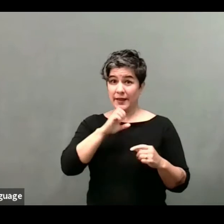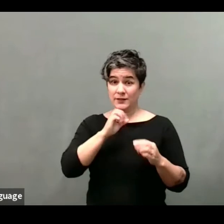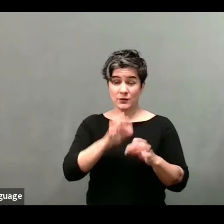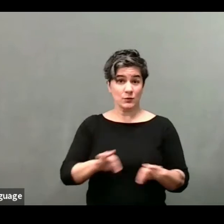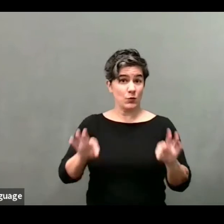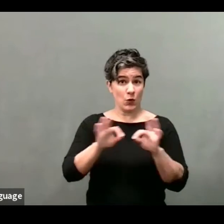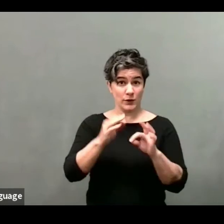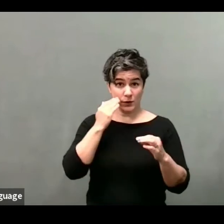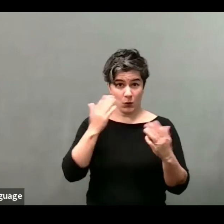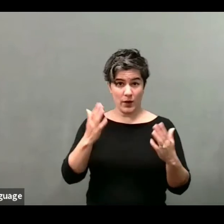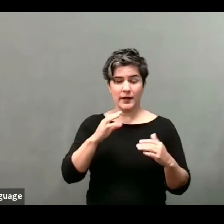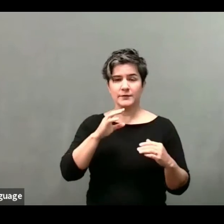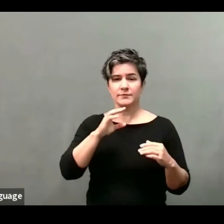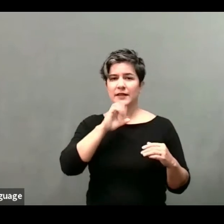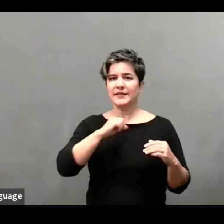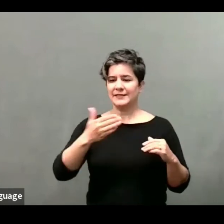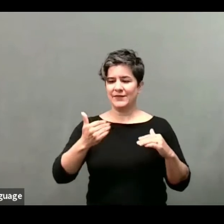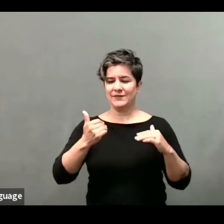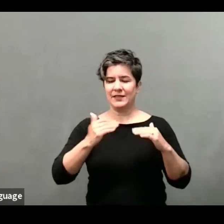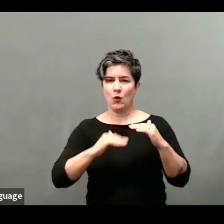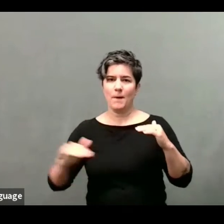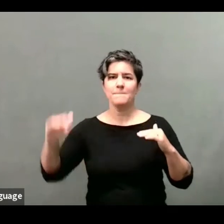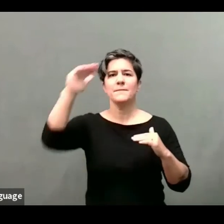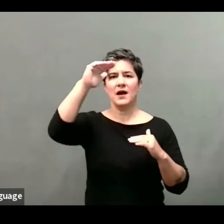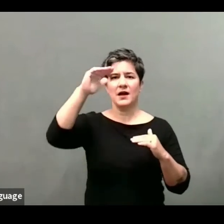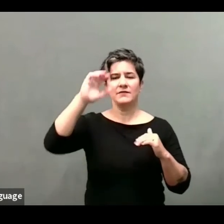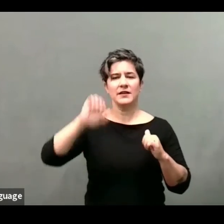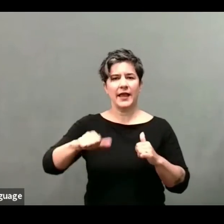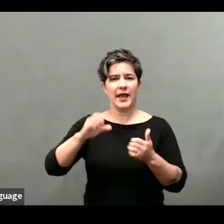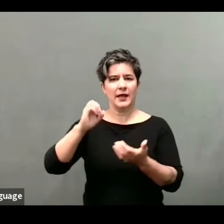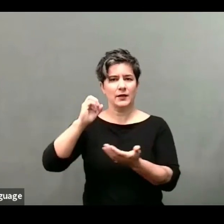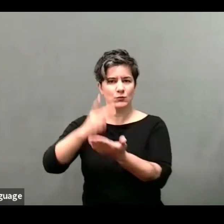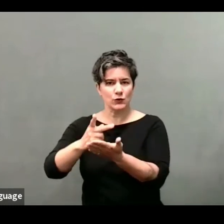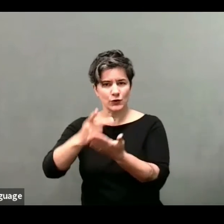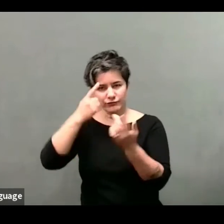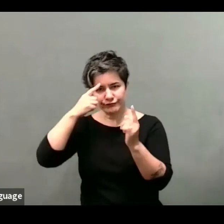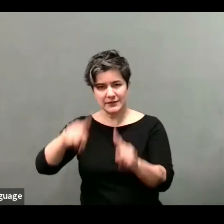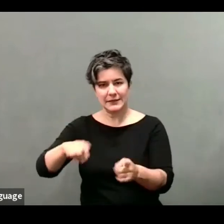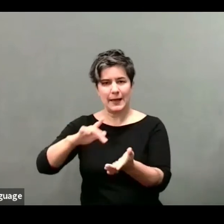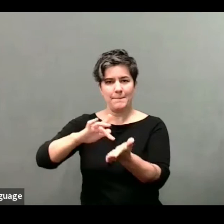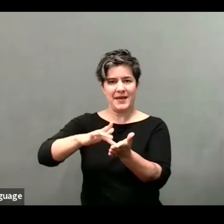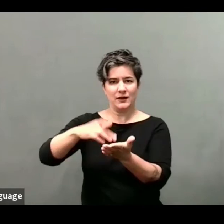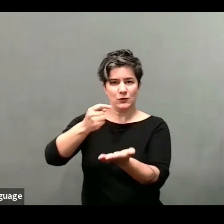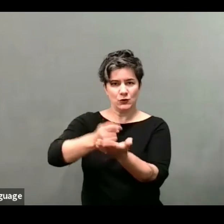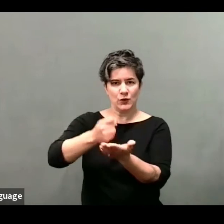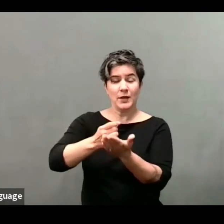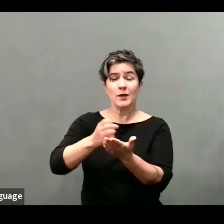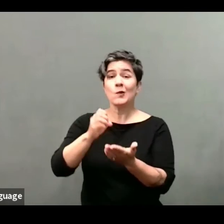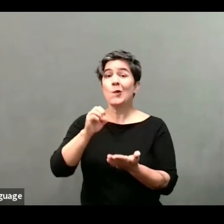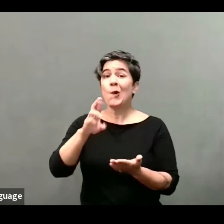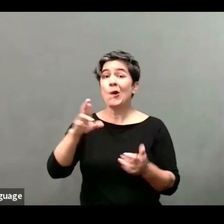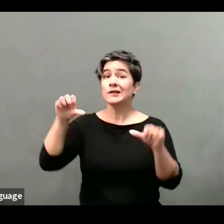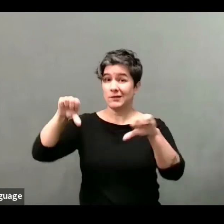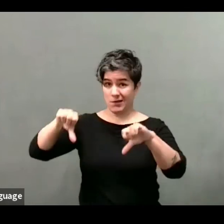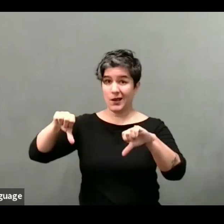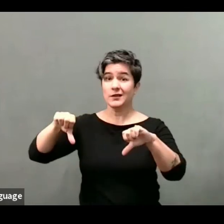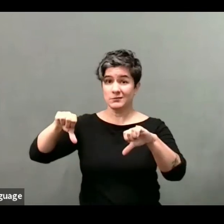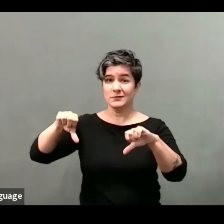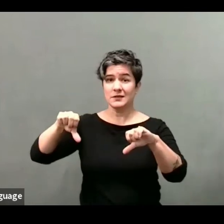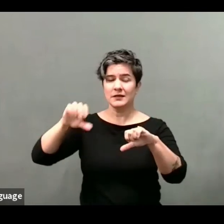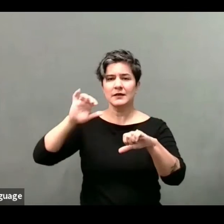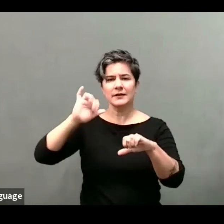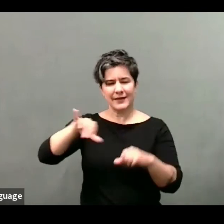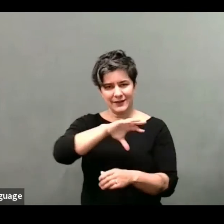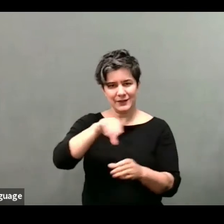can consent to medical services or decline medical services. And this would include a safe